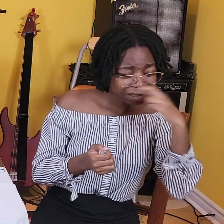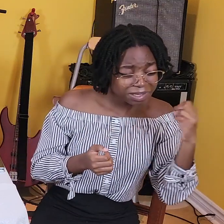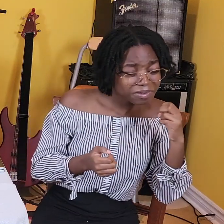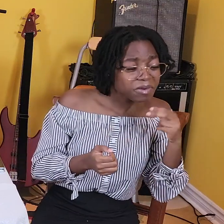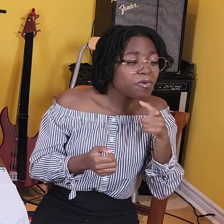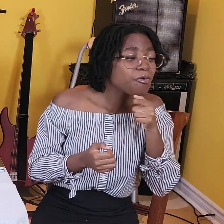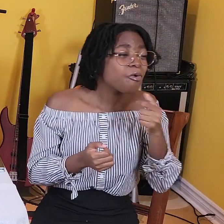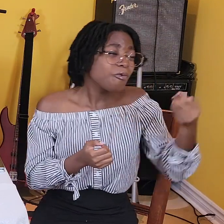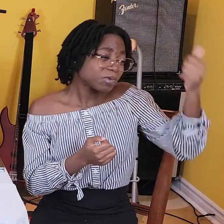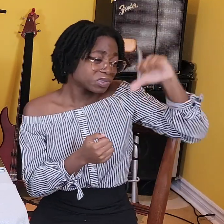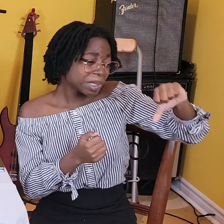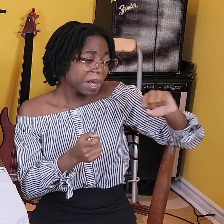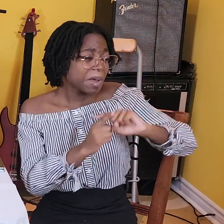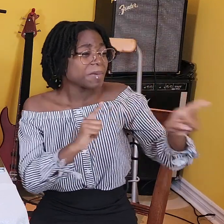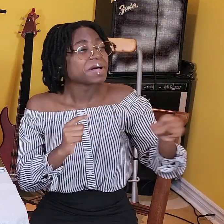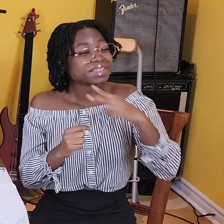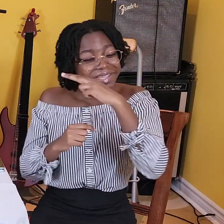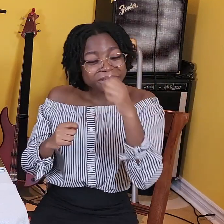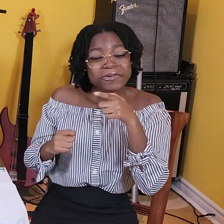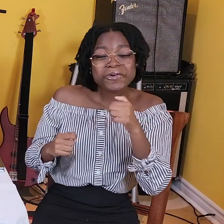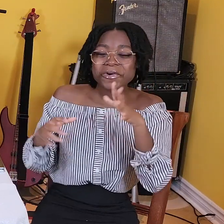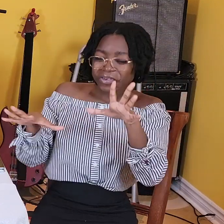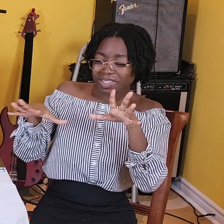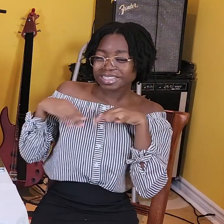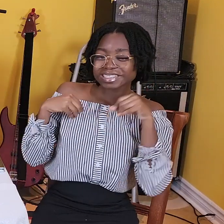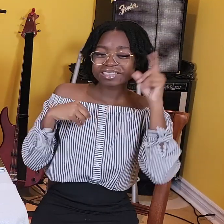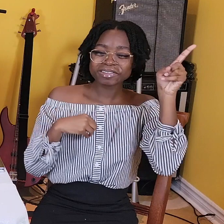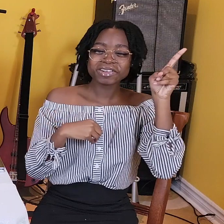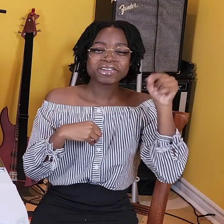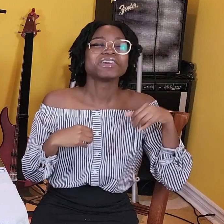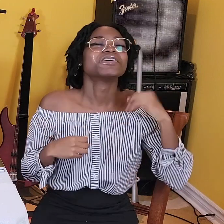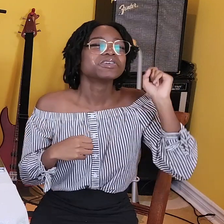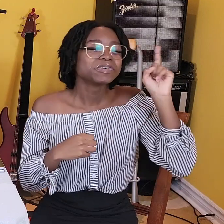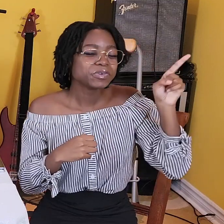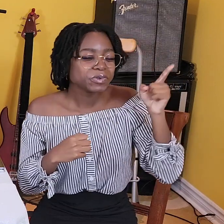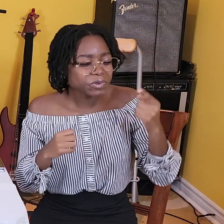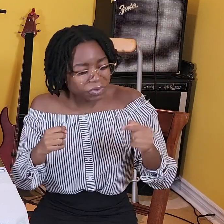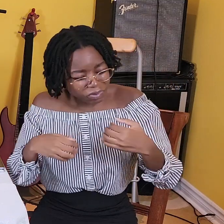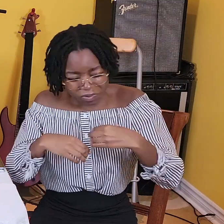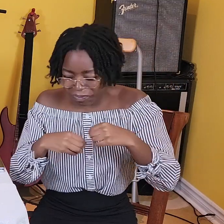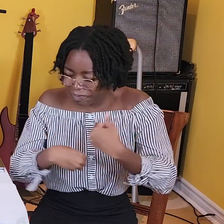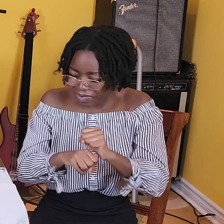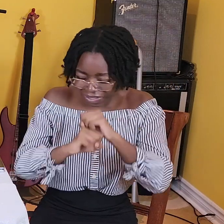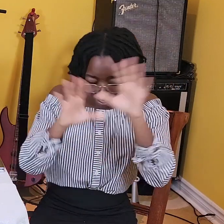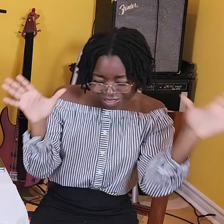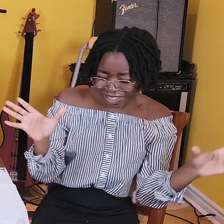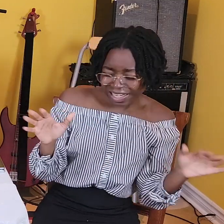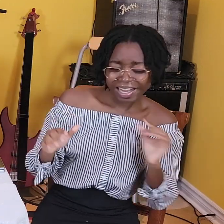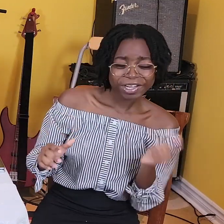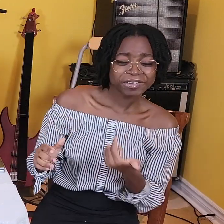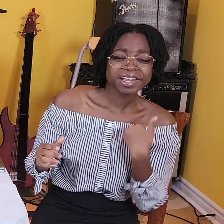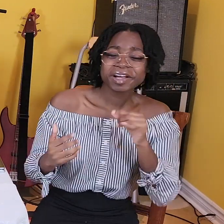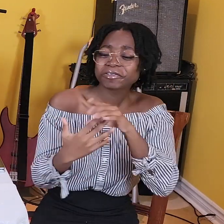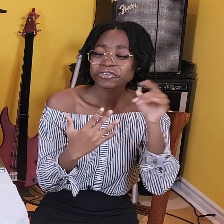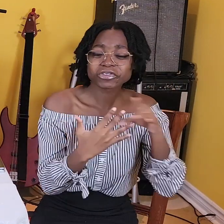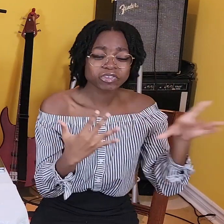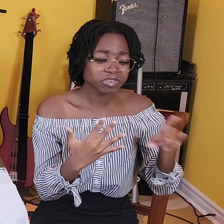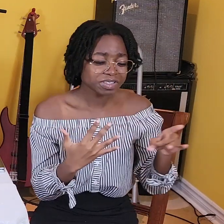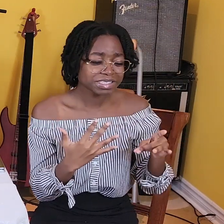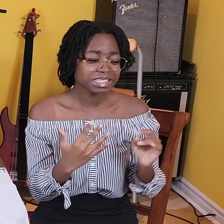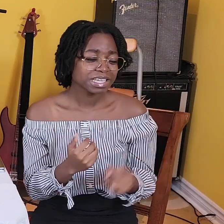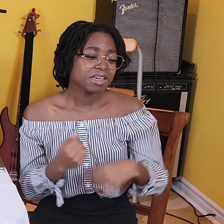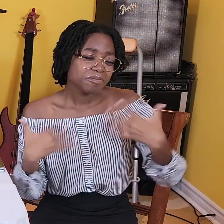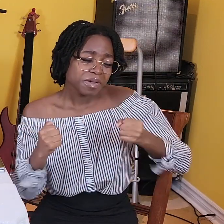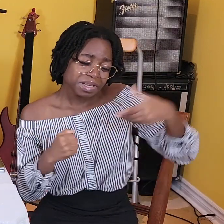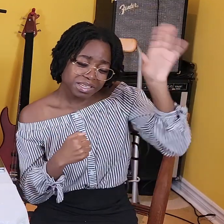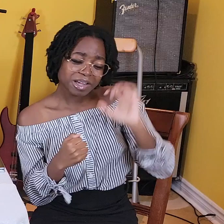oh God. You have made it plain. You have laid it out plain for all of us. We all have choices. We all have a choice. And mighty God, as